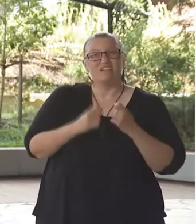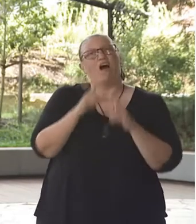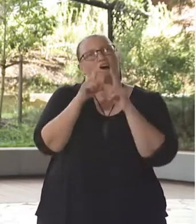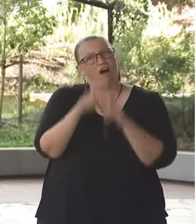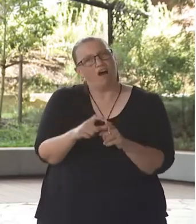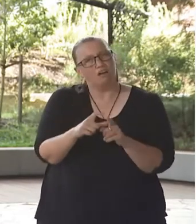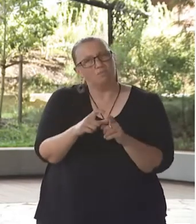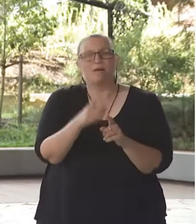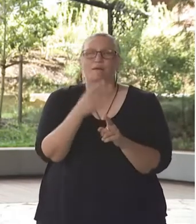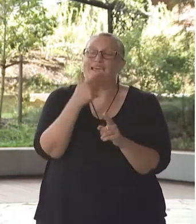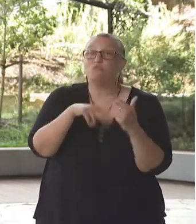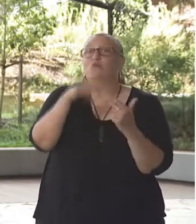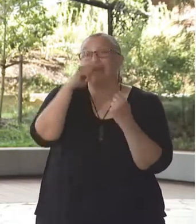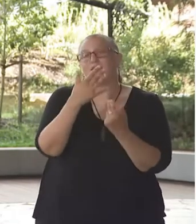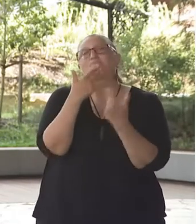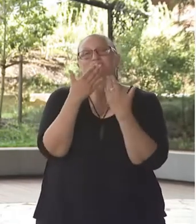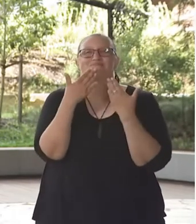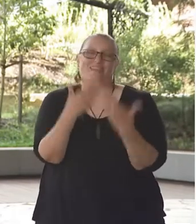safe.